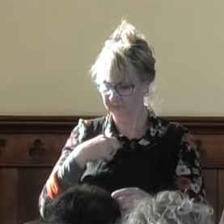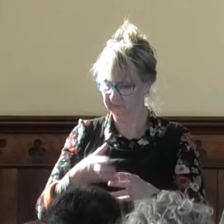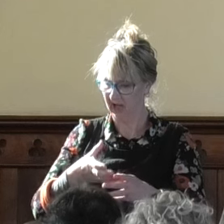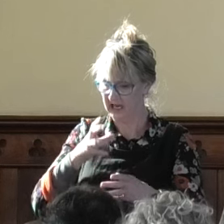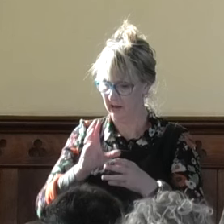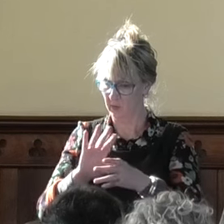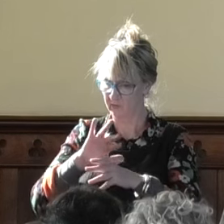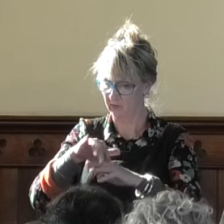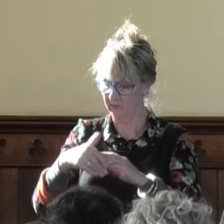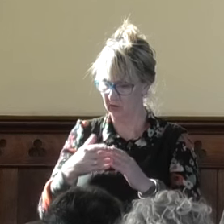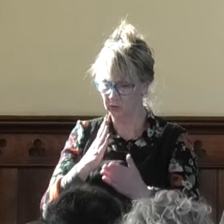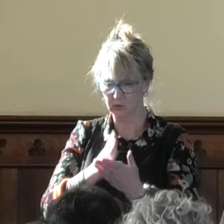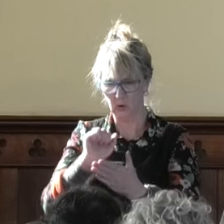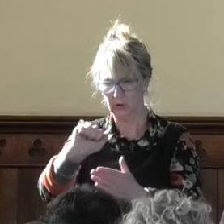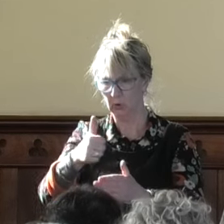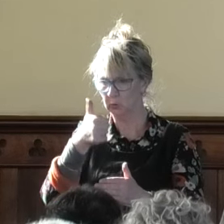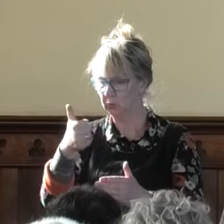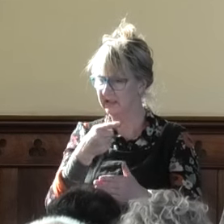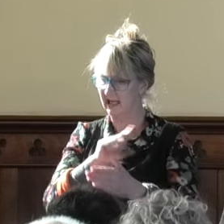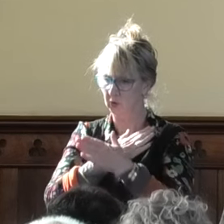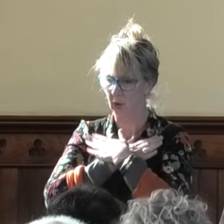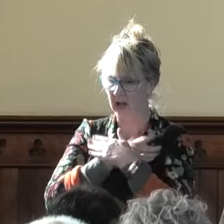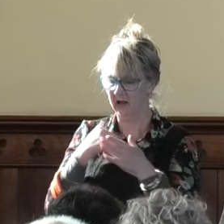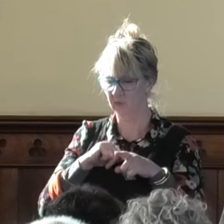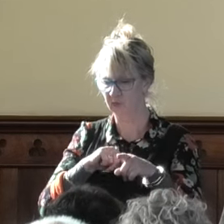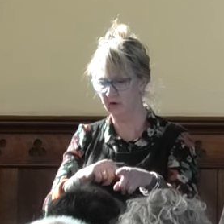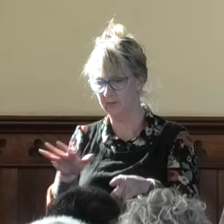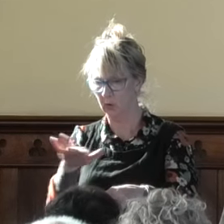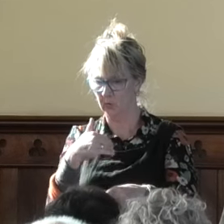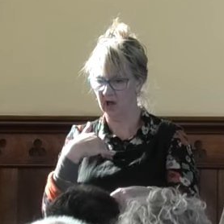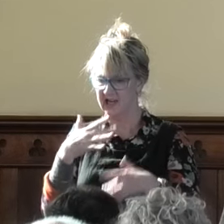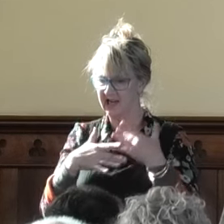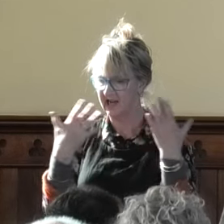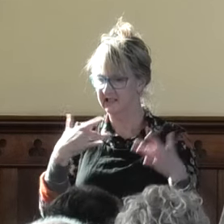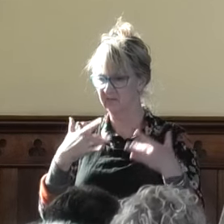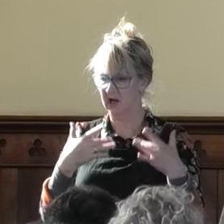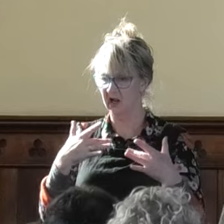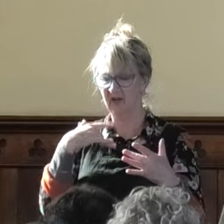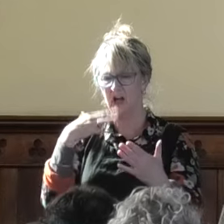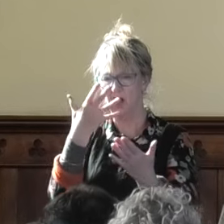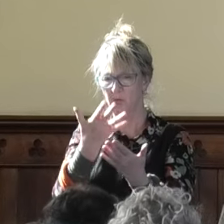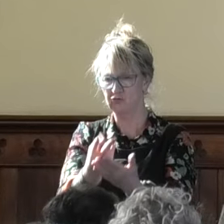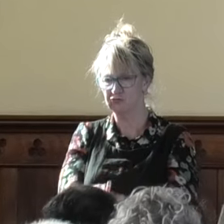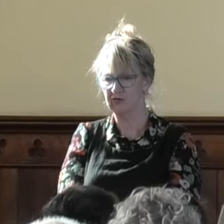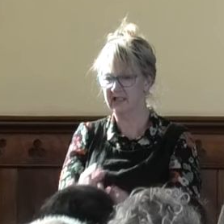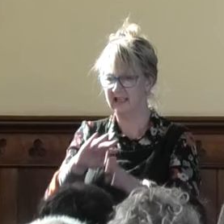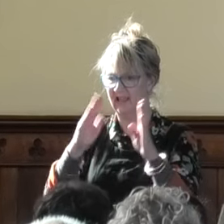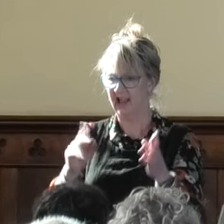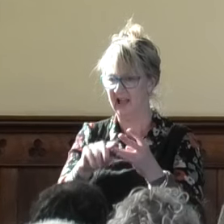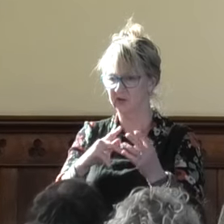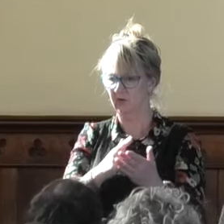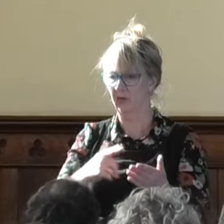overflows. Surely your goodness and love will follow me all the days of my life, and I will dwell in the house of the Lord forever.